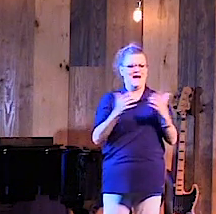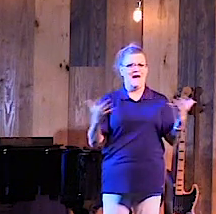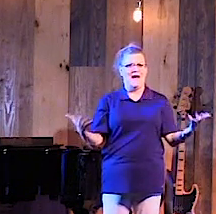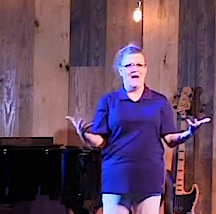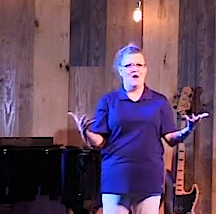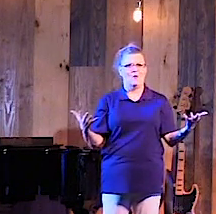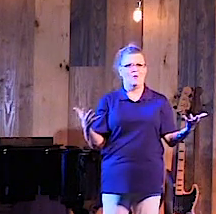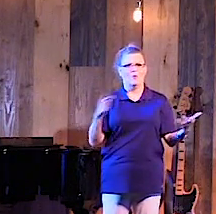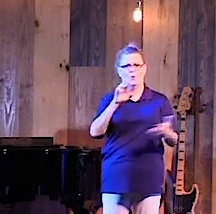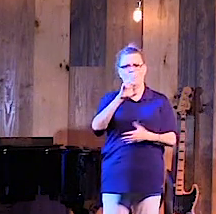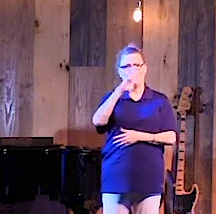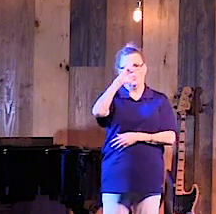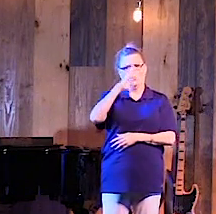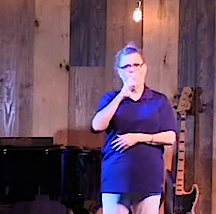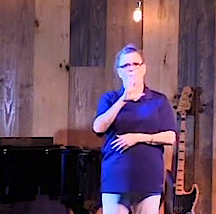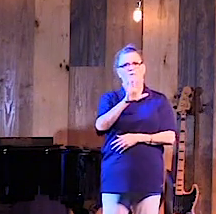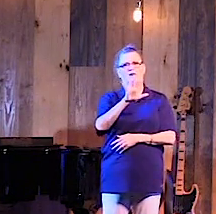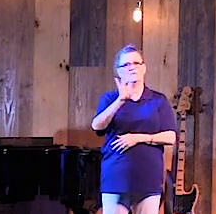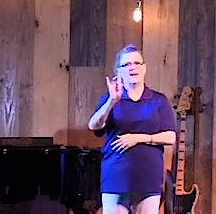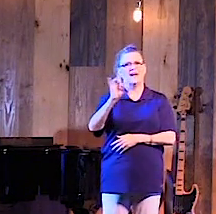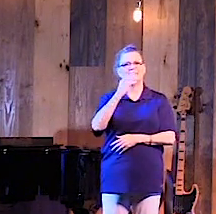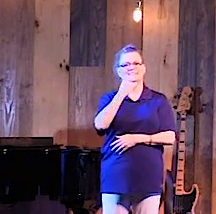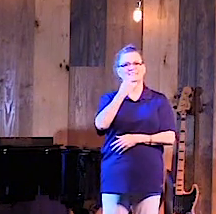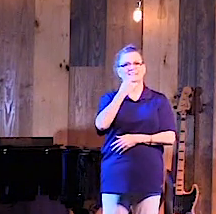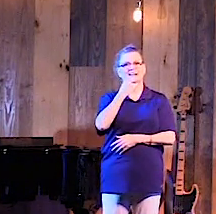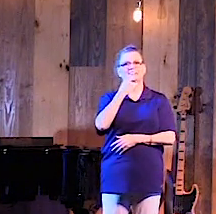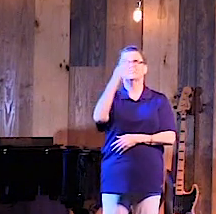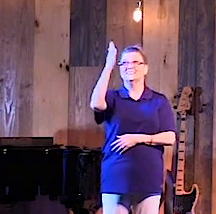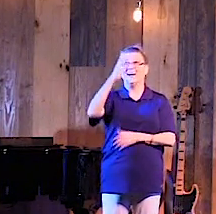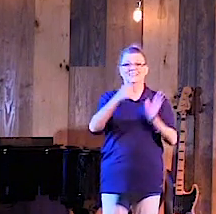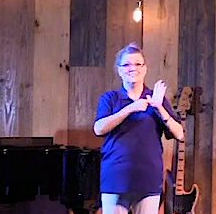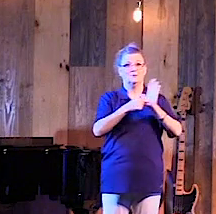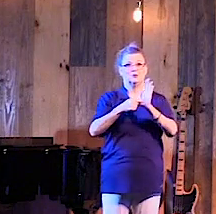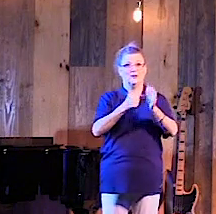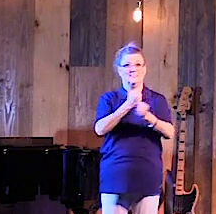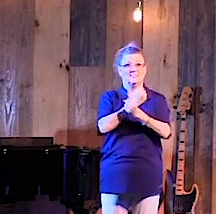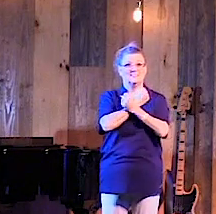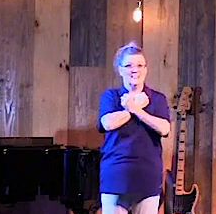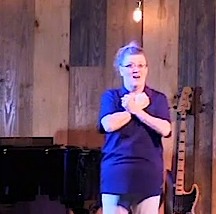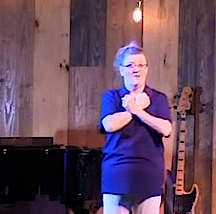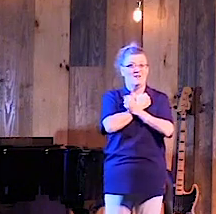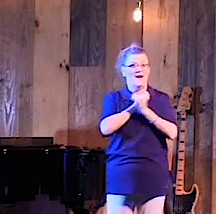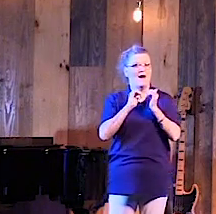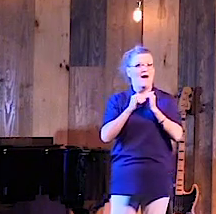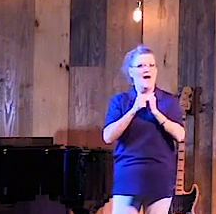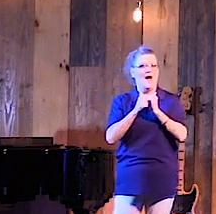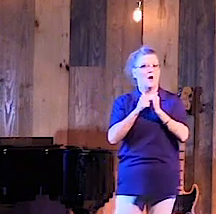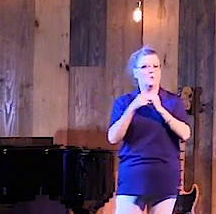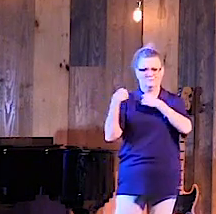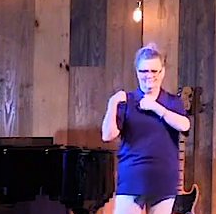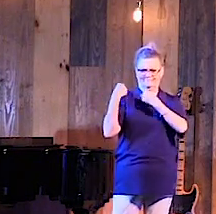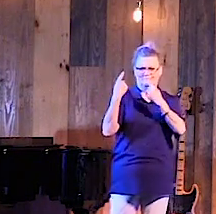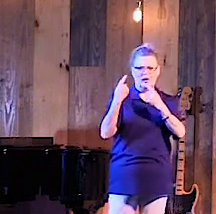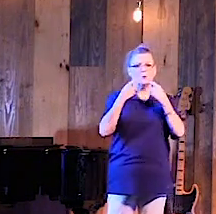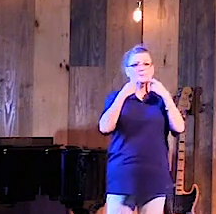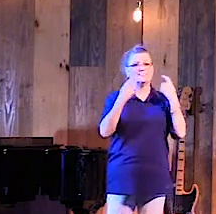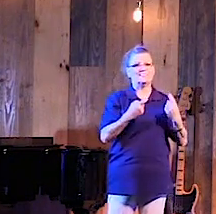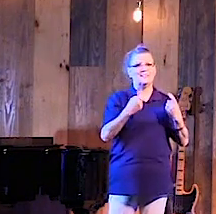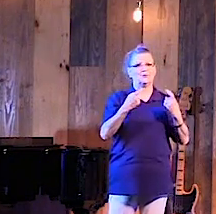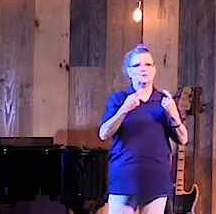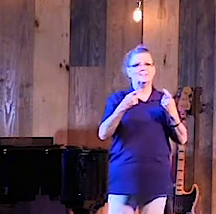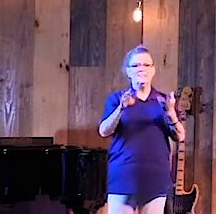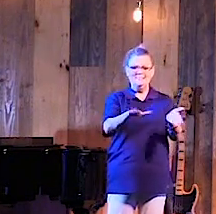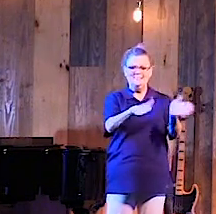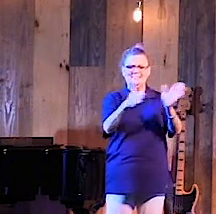Because Romans 5:8 tells us this, but God demonstrates his love for us in this, that while we were yet sinners, Christ died for